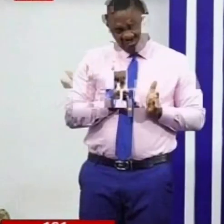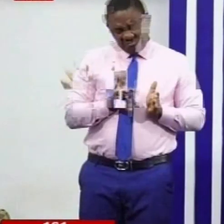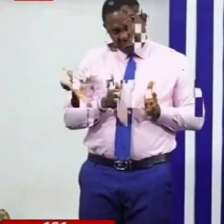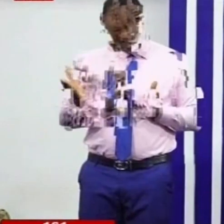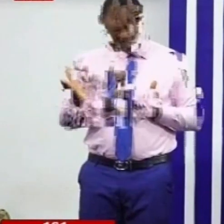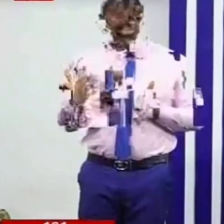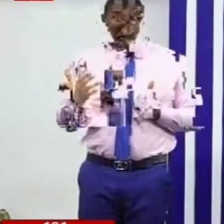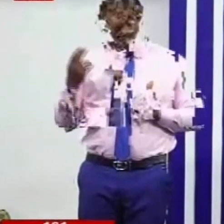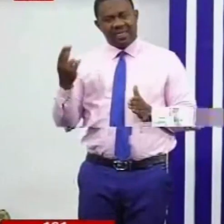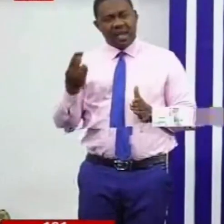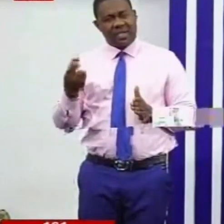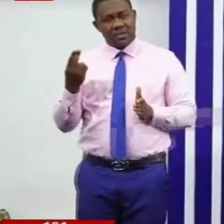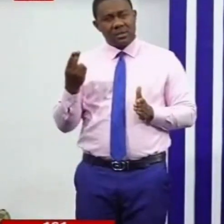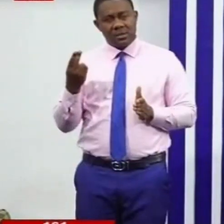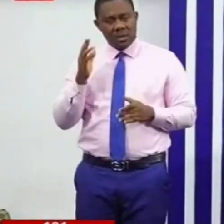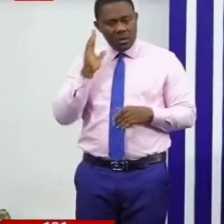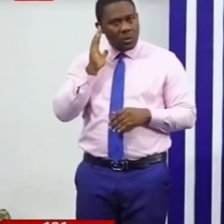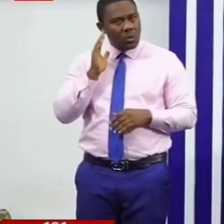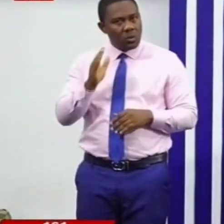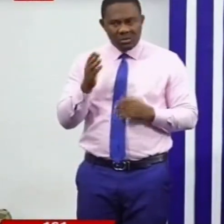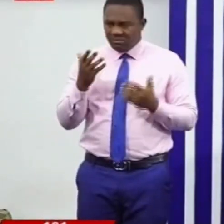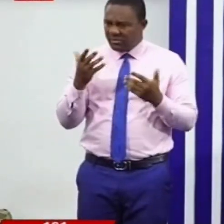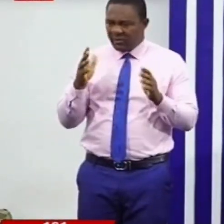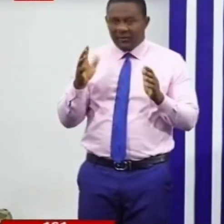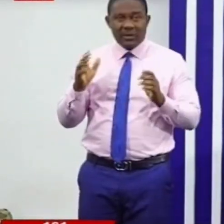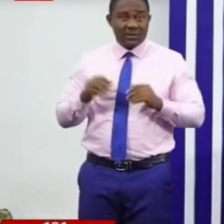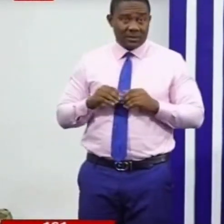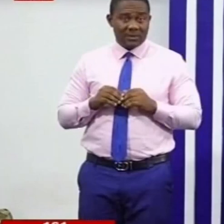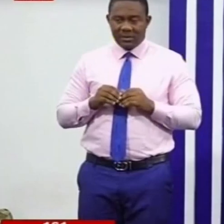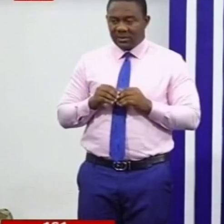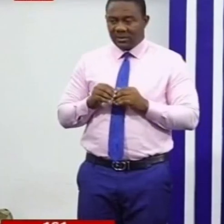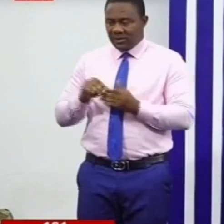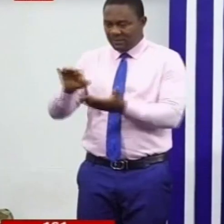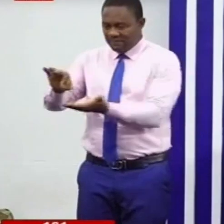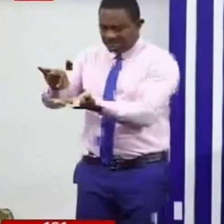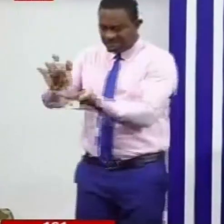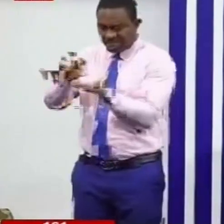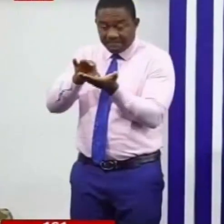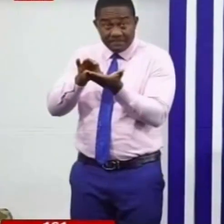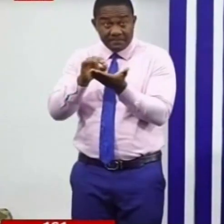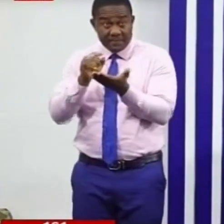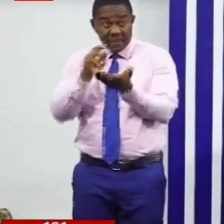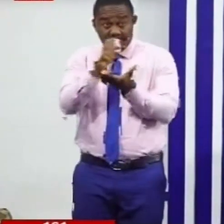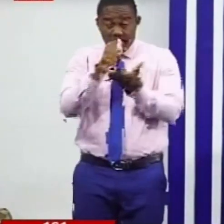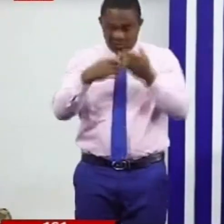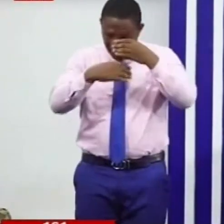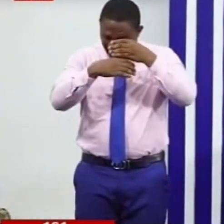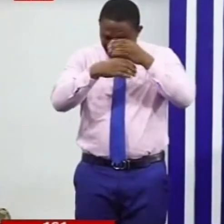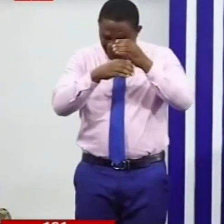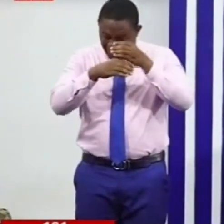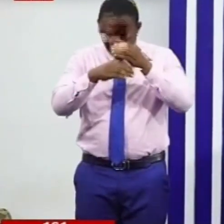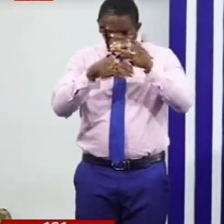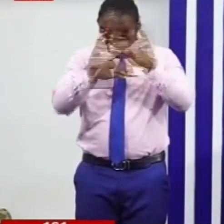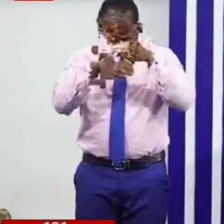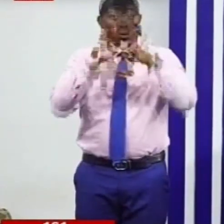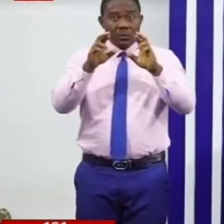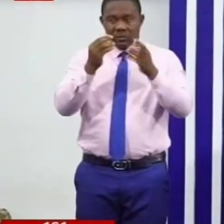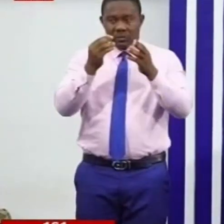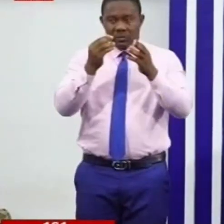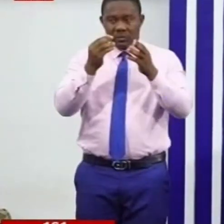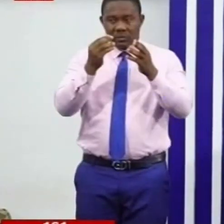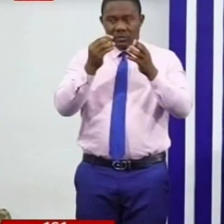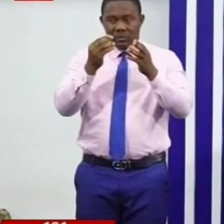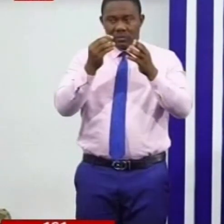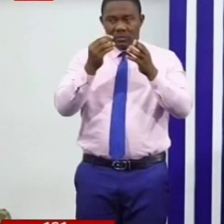Thursday, we'll have had their samples taken, tests done, results released,